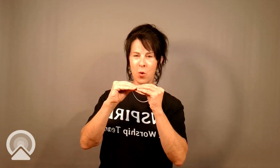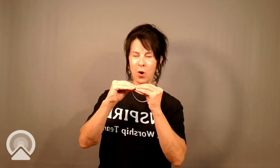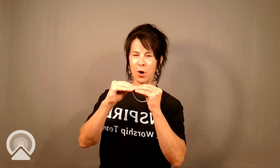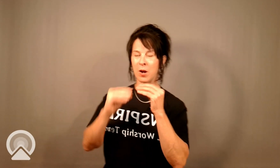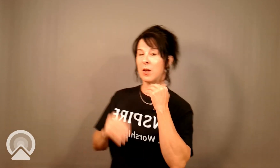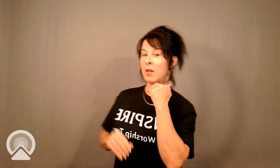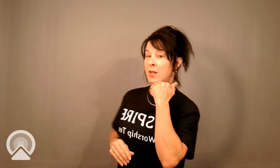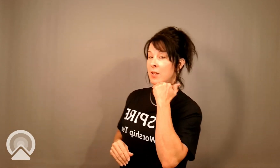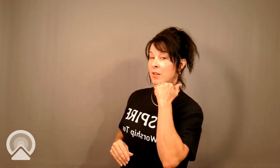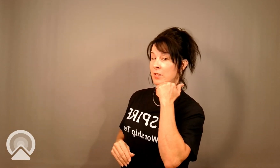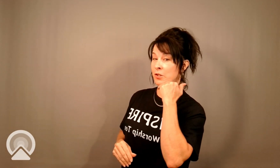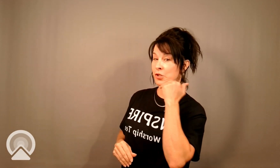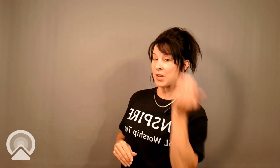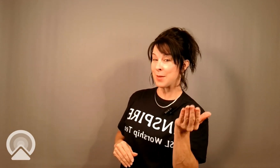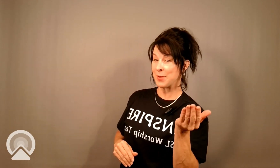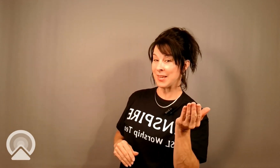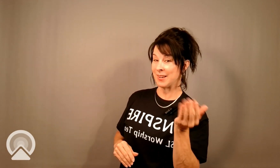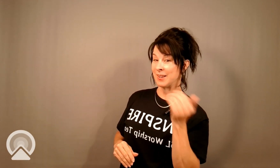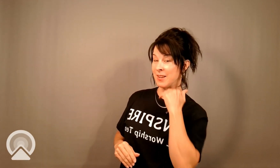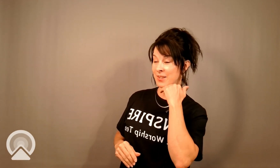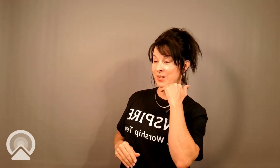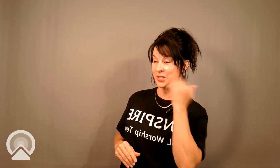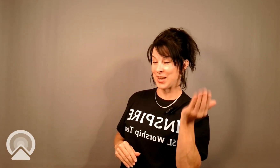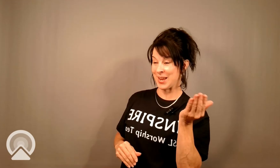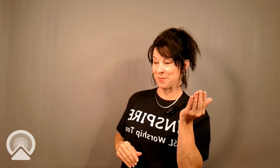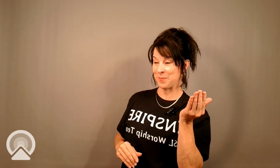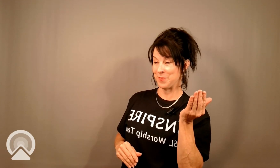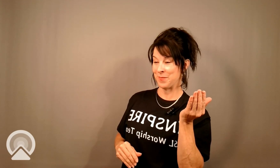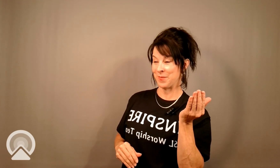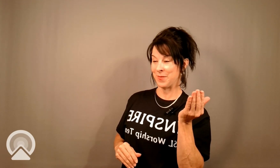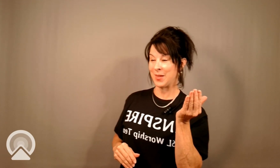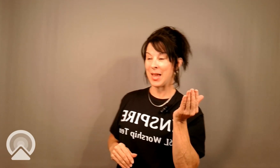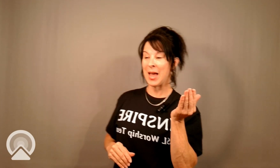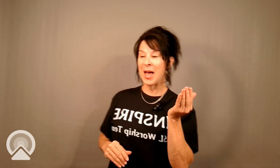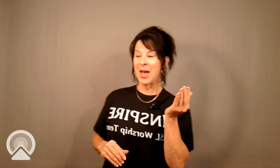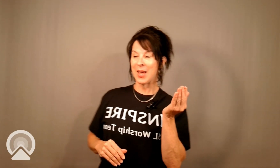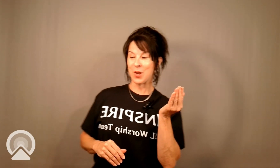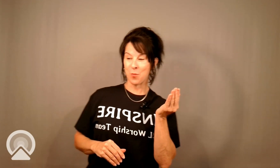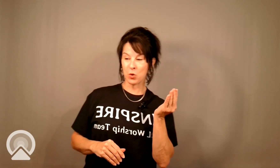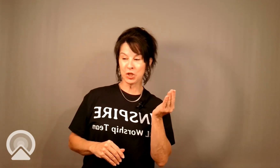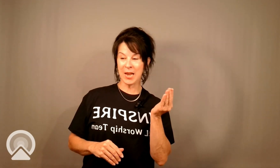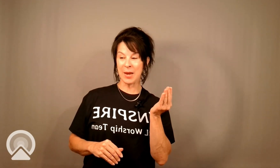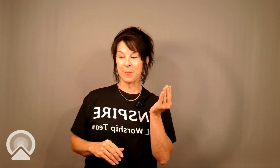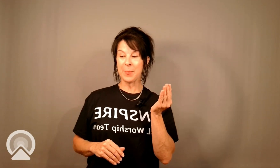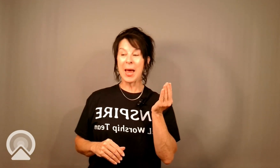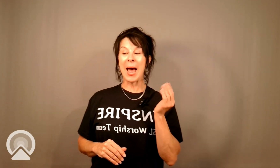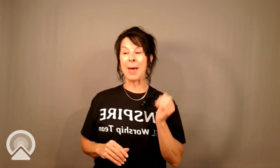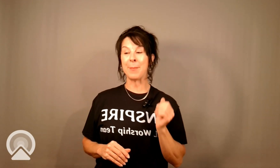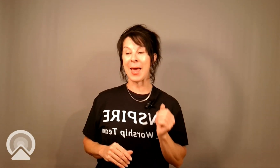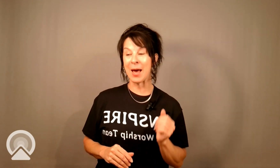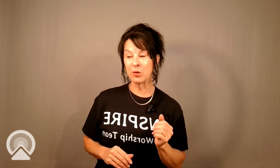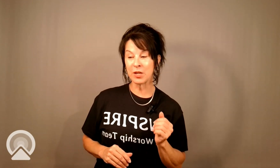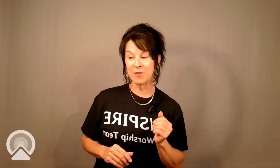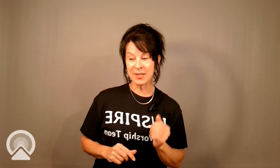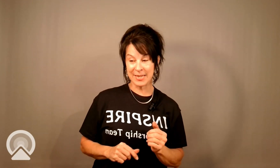more shame again. Shame. No more shame. I'm out of the